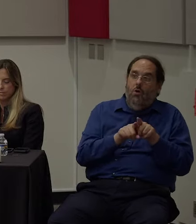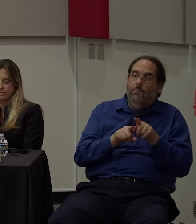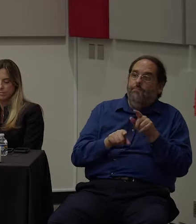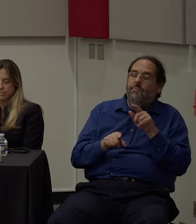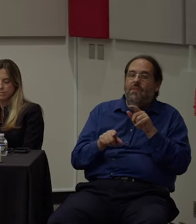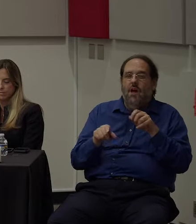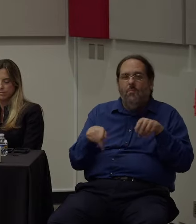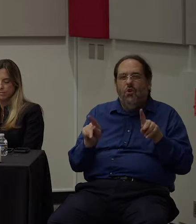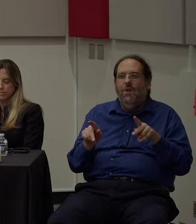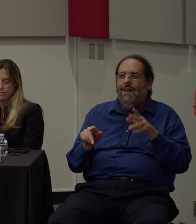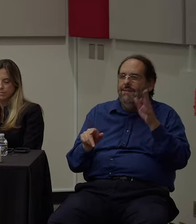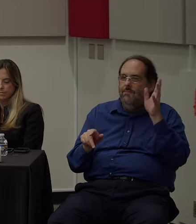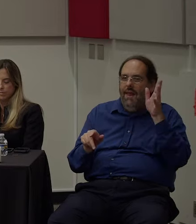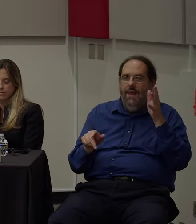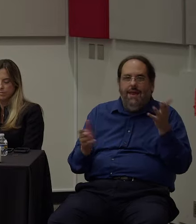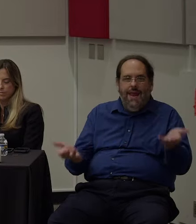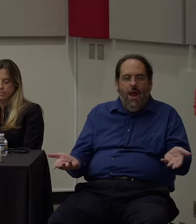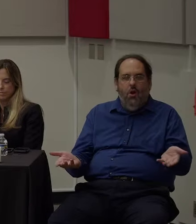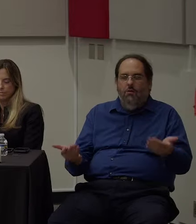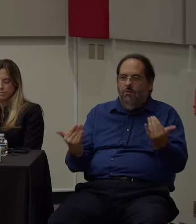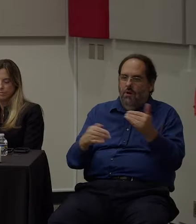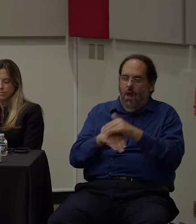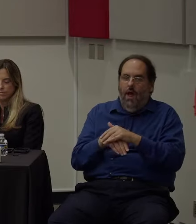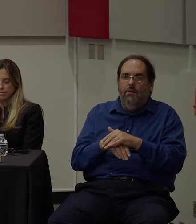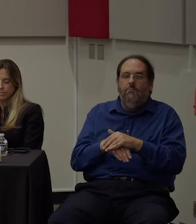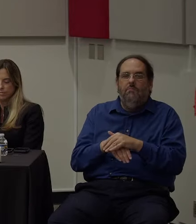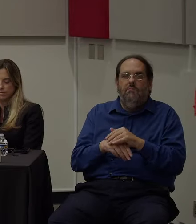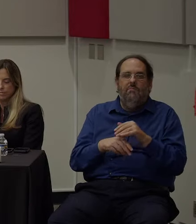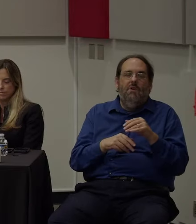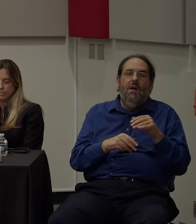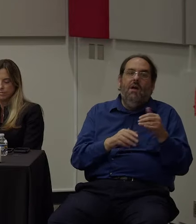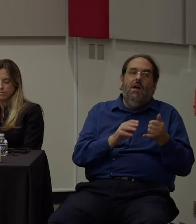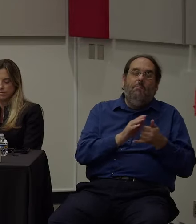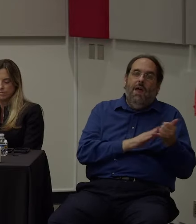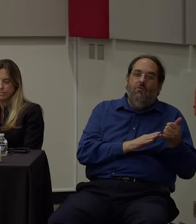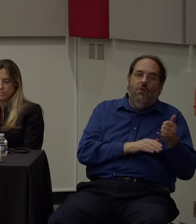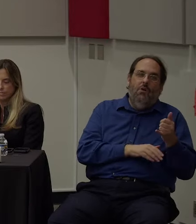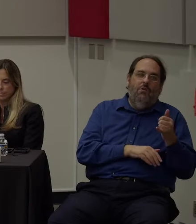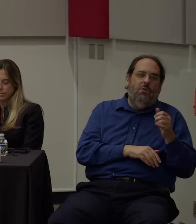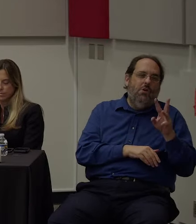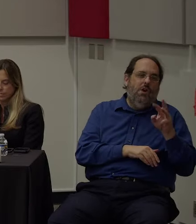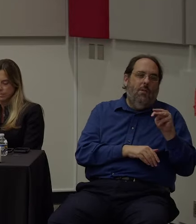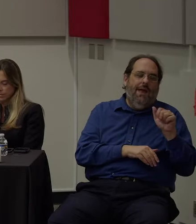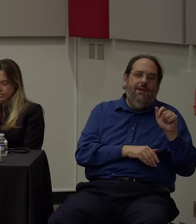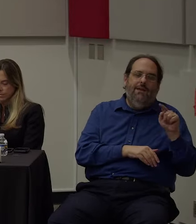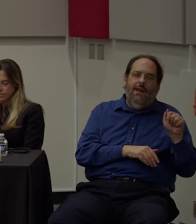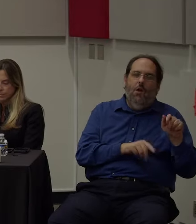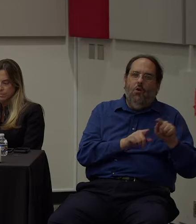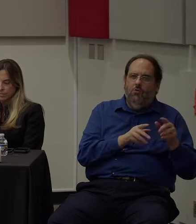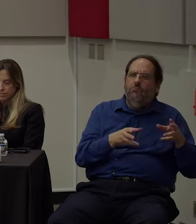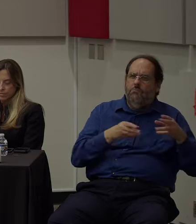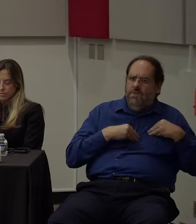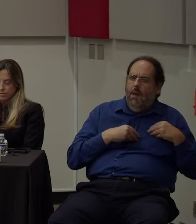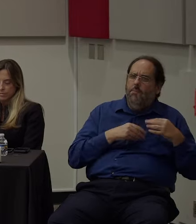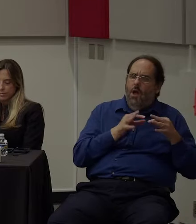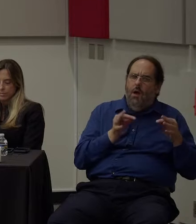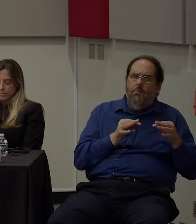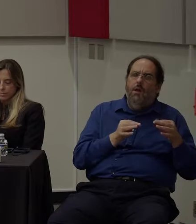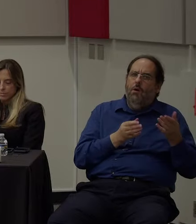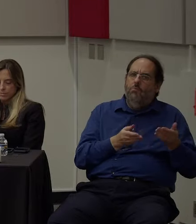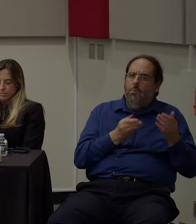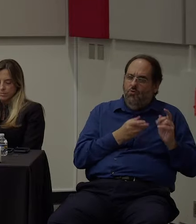the opportunity to speak at this evening's hearing, Metro also welcomes further comment on the proposed